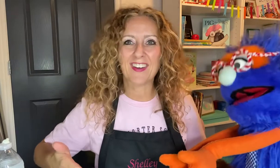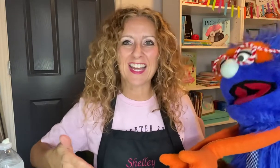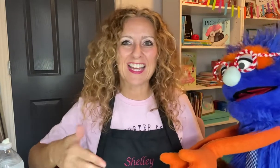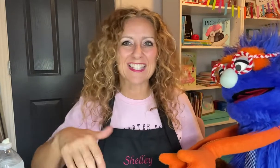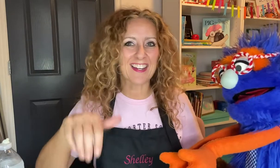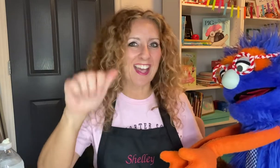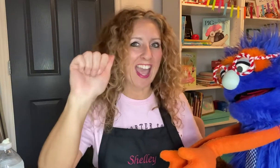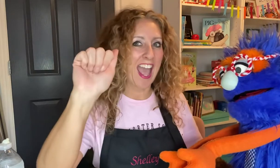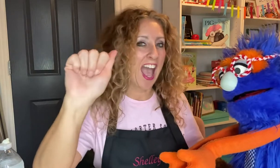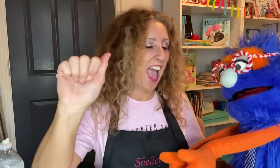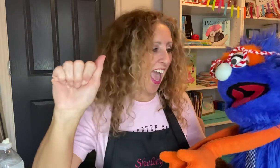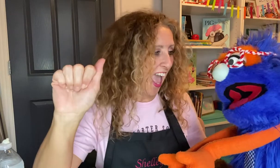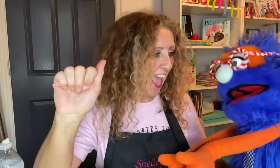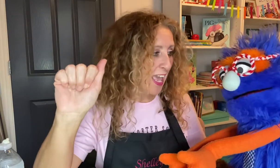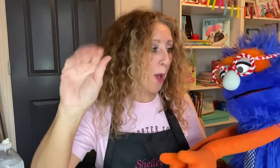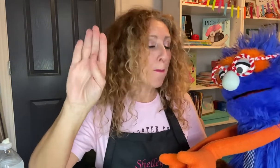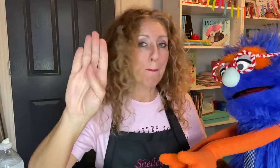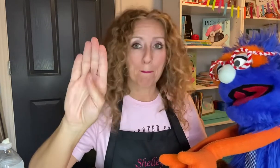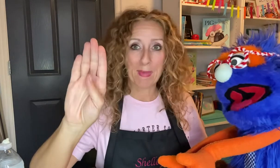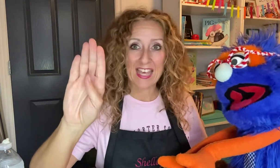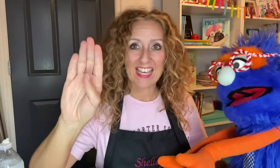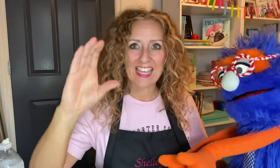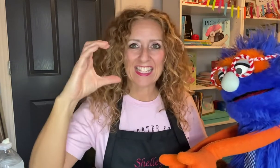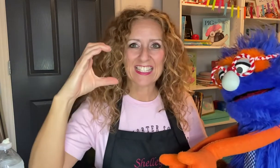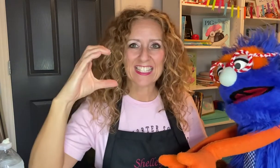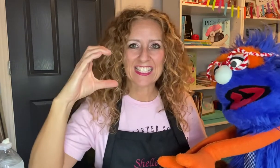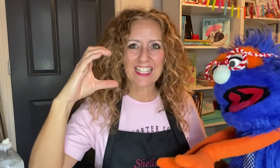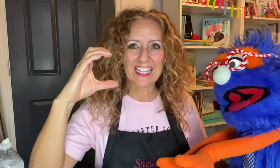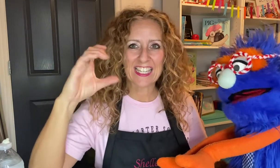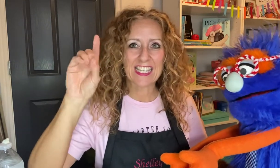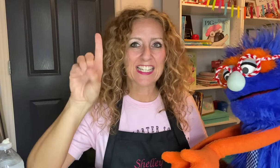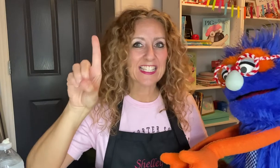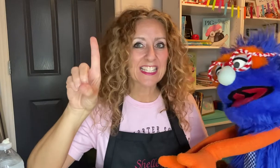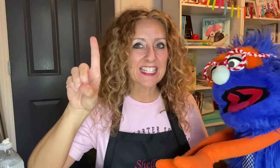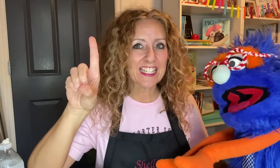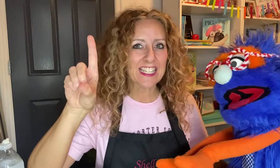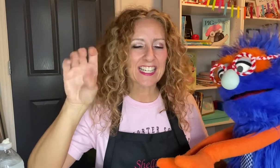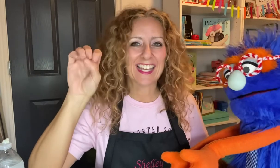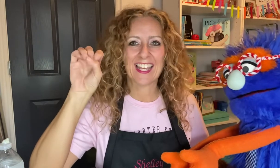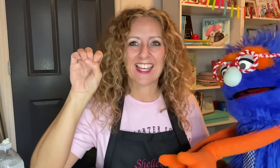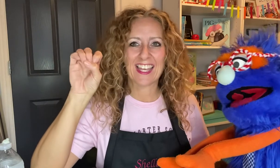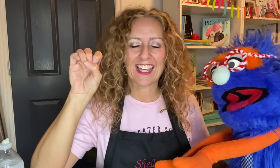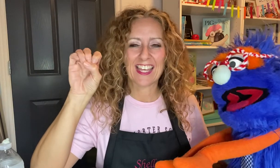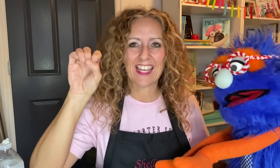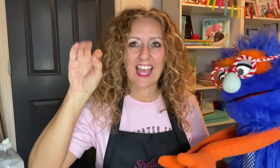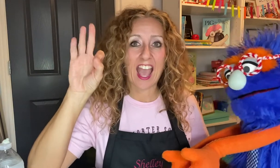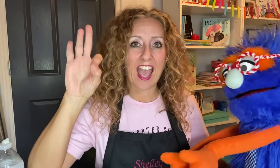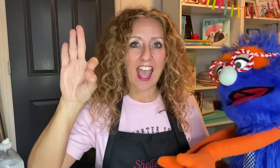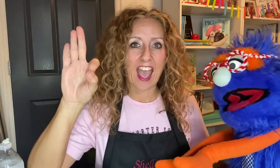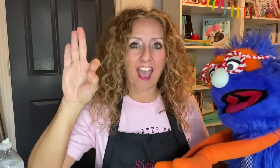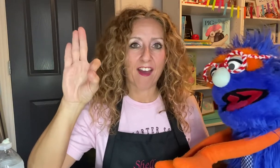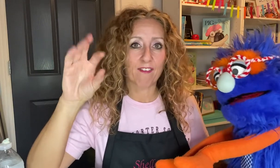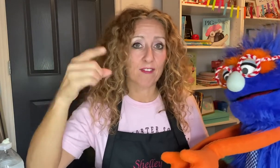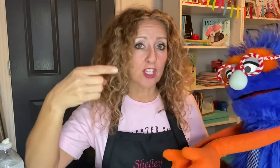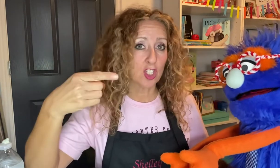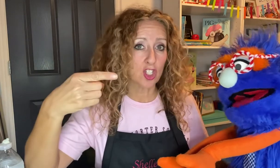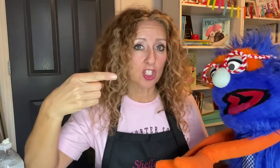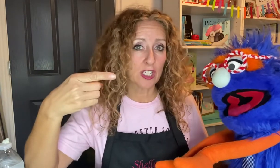friends. Okay. A, B, C, D, E, F, G,